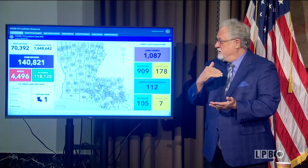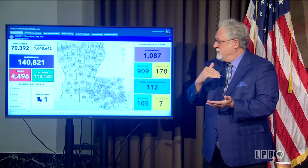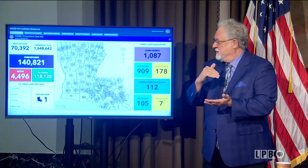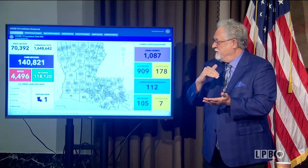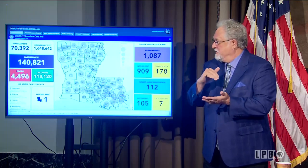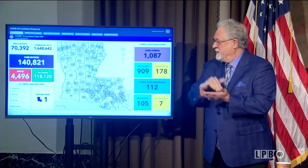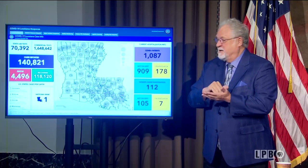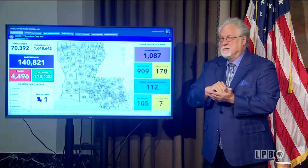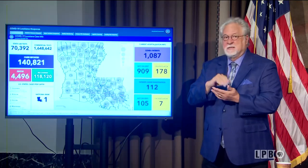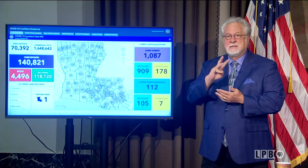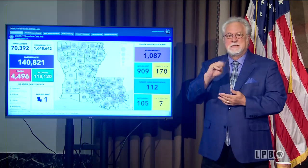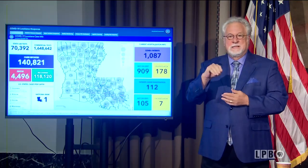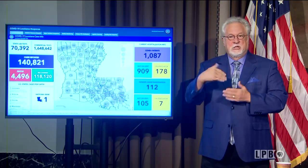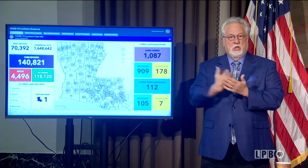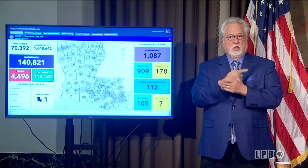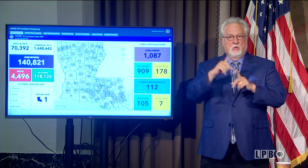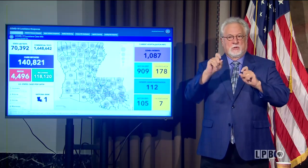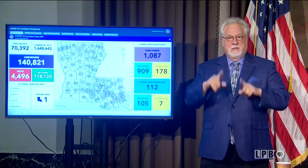14,060 new tests.